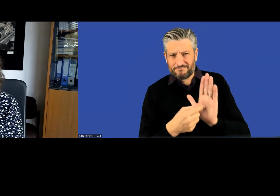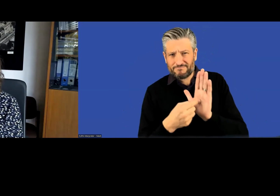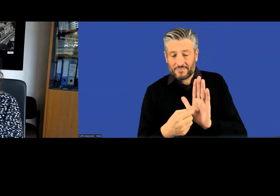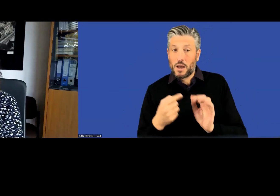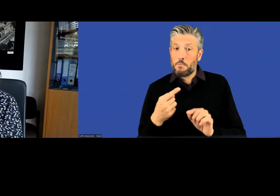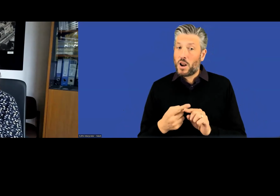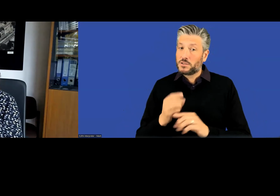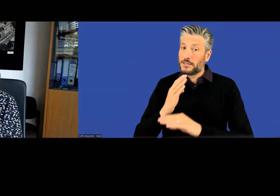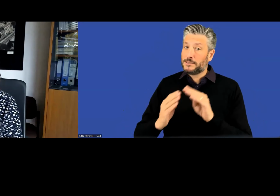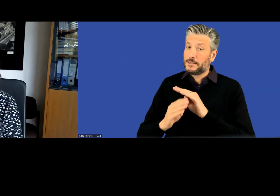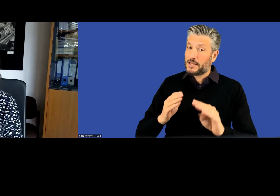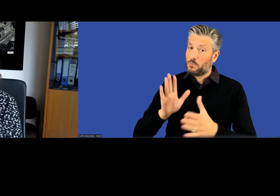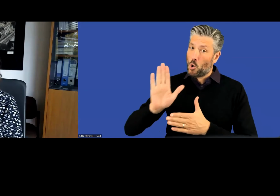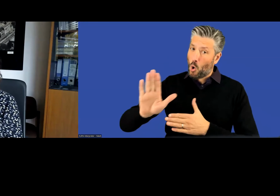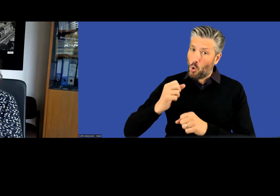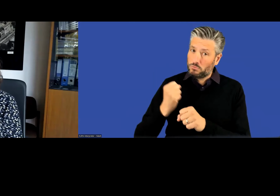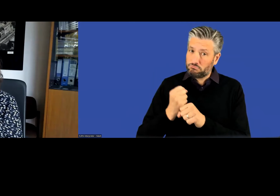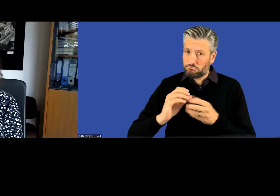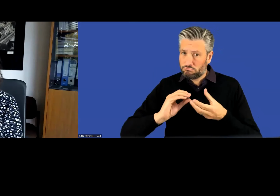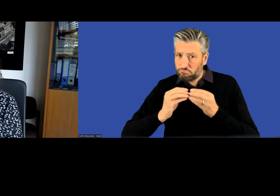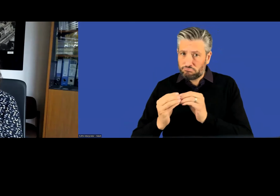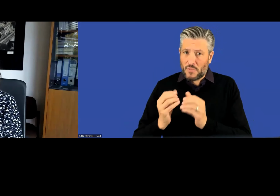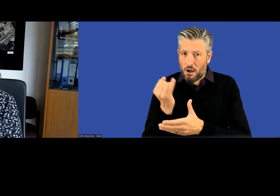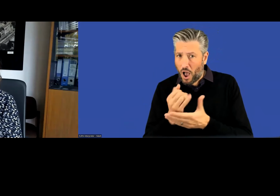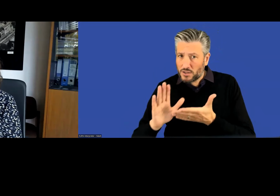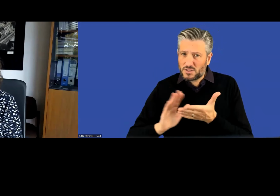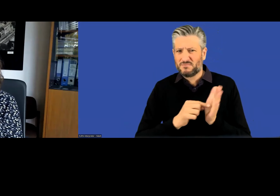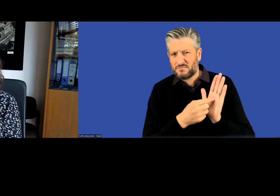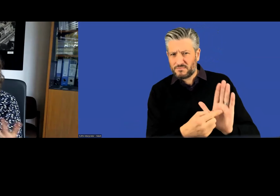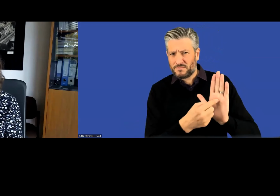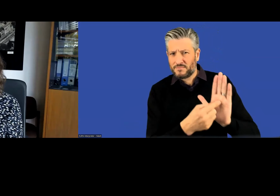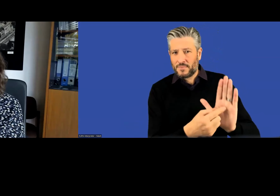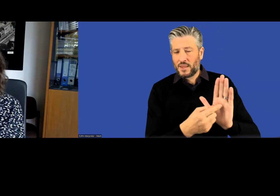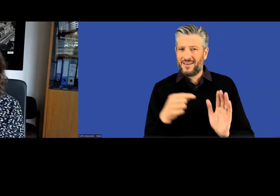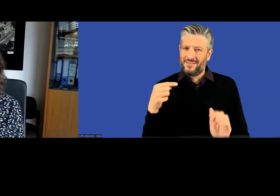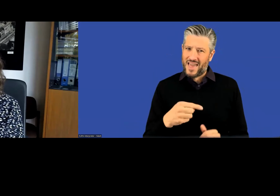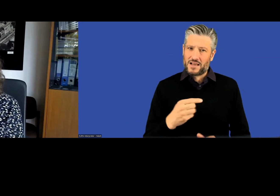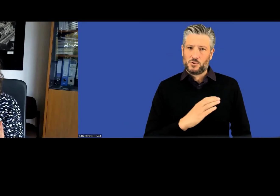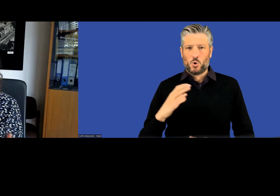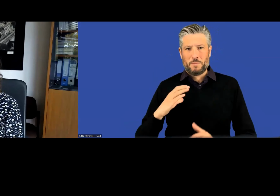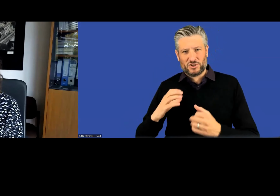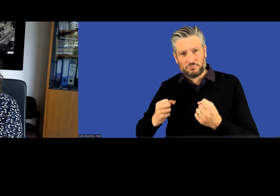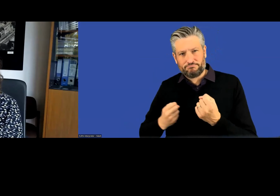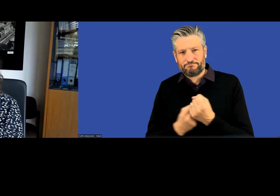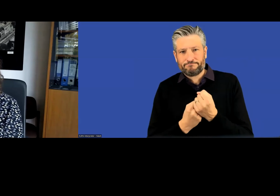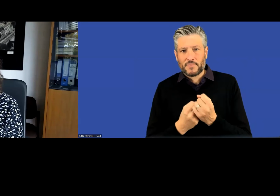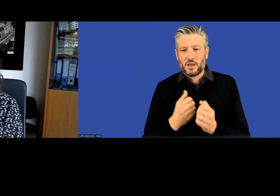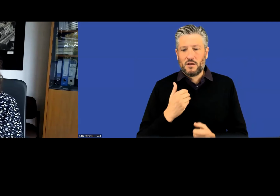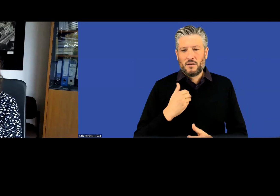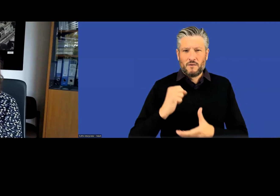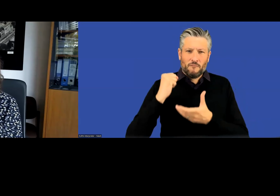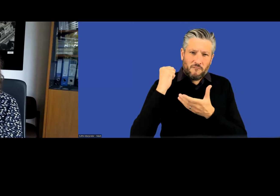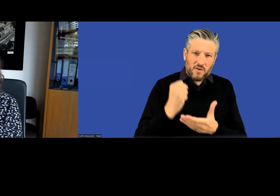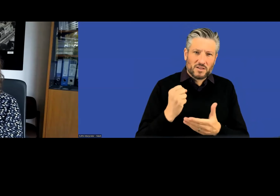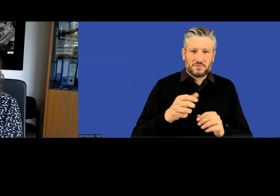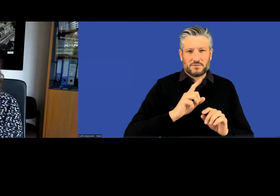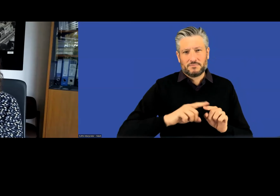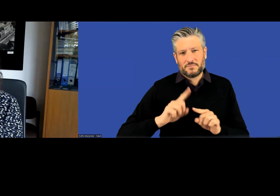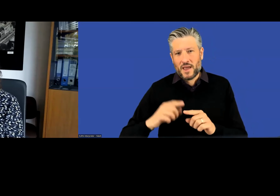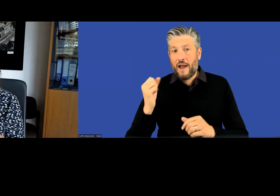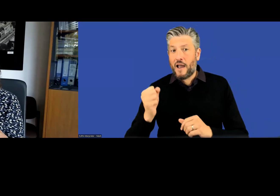make cultural heritage and all art accessible to all, with funding from programs such as the Creative Europe